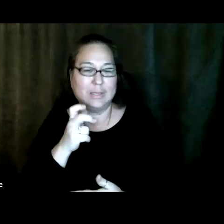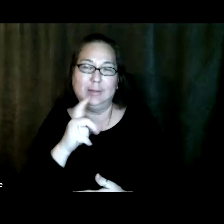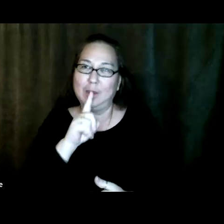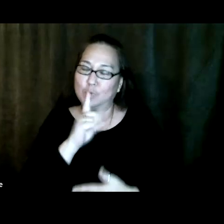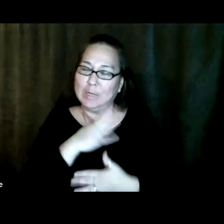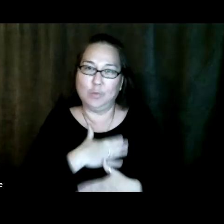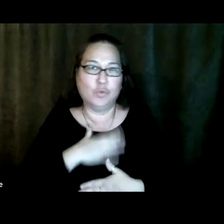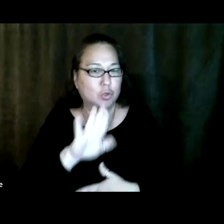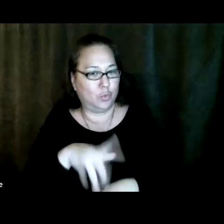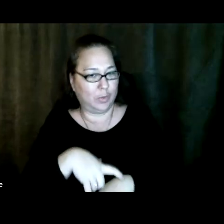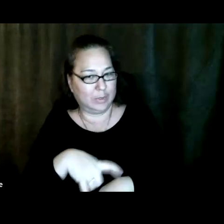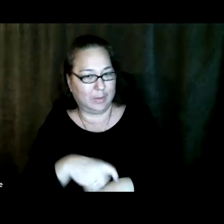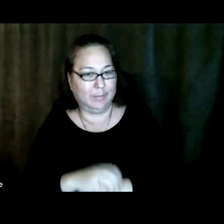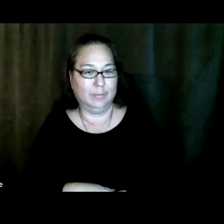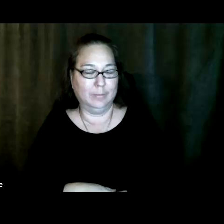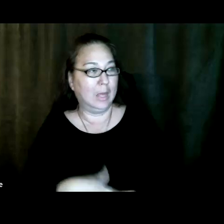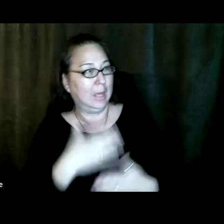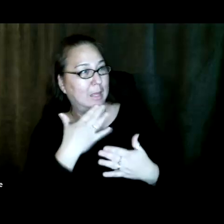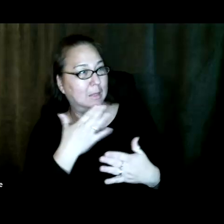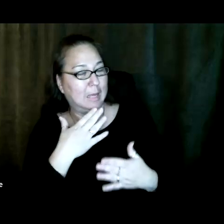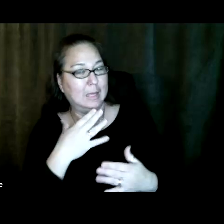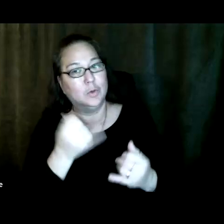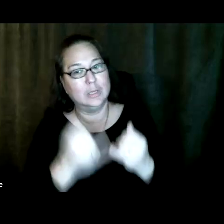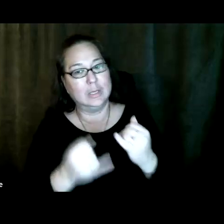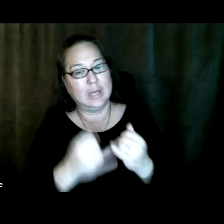Next, our last in-person speaker is Deidre Manning.